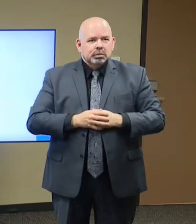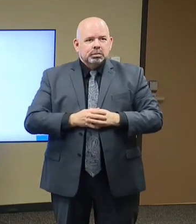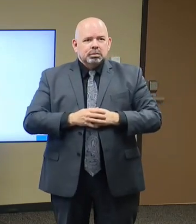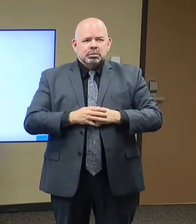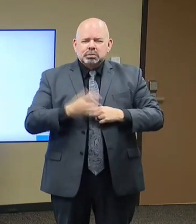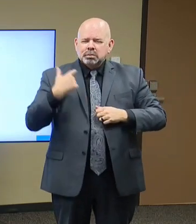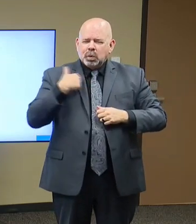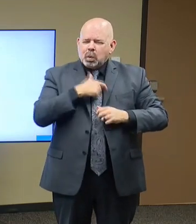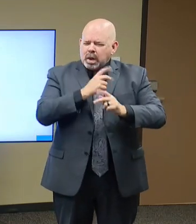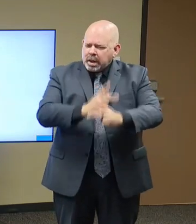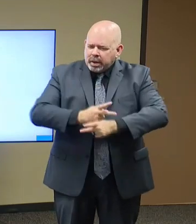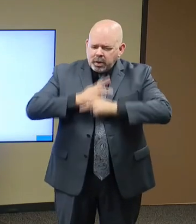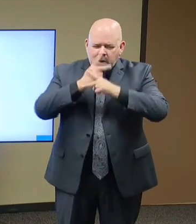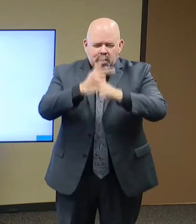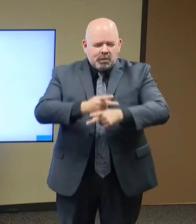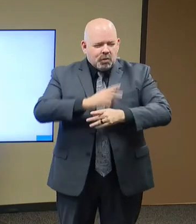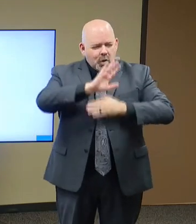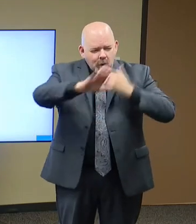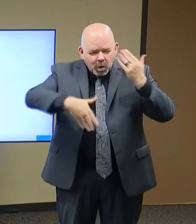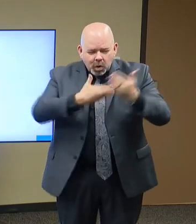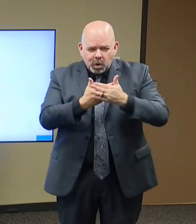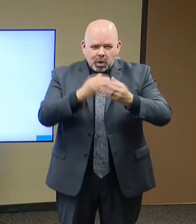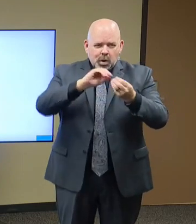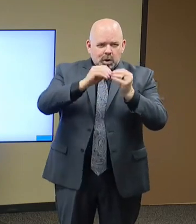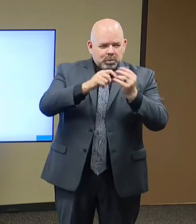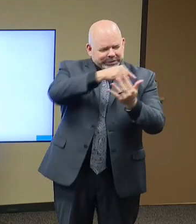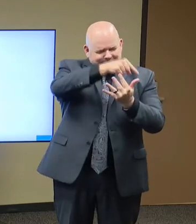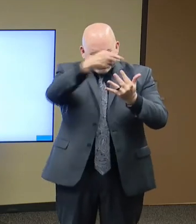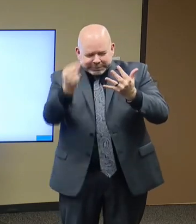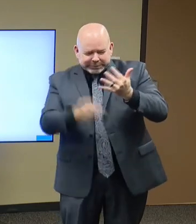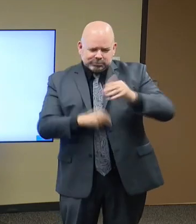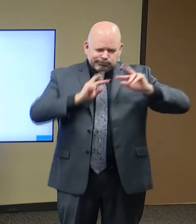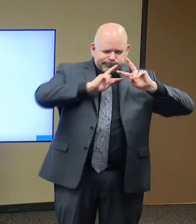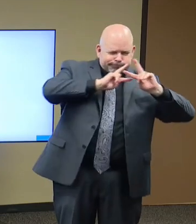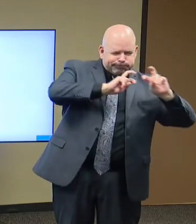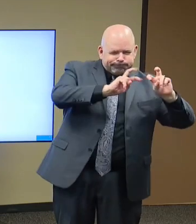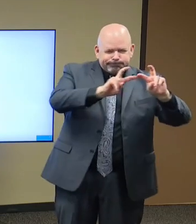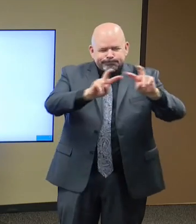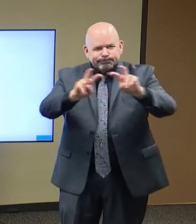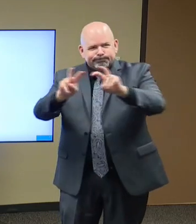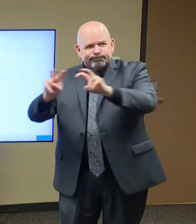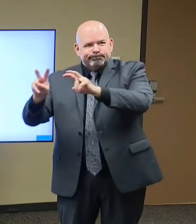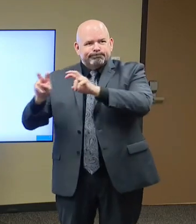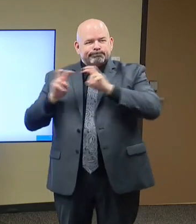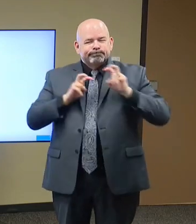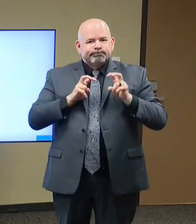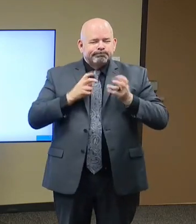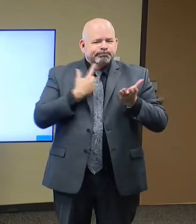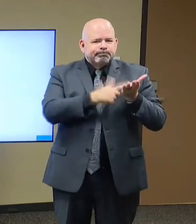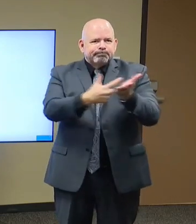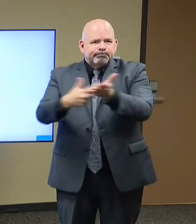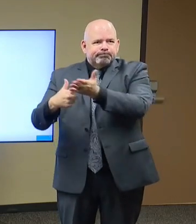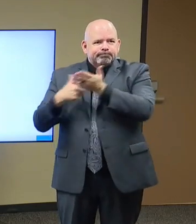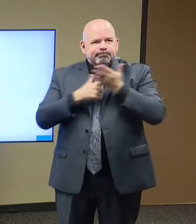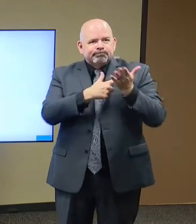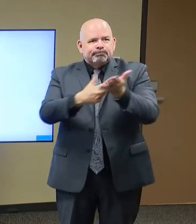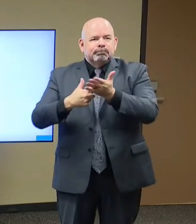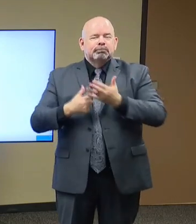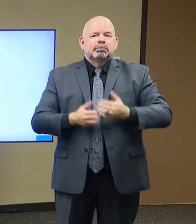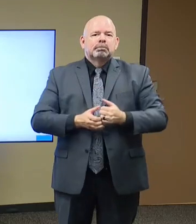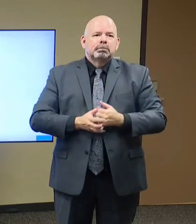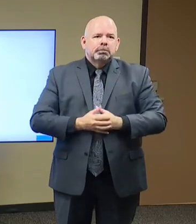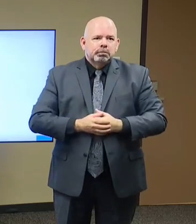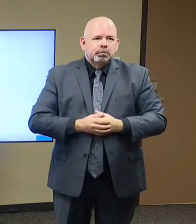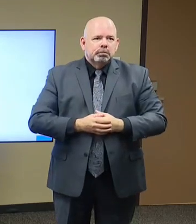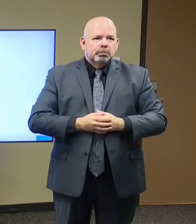why, again, we've looked at the numbers in its entirety. Not every indicator did we meet the